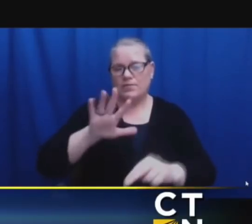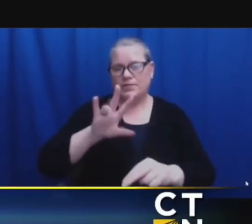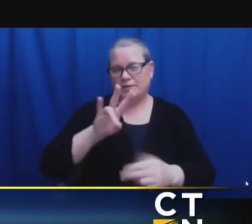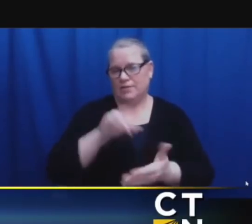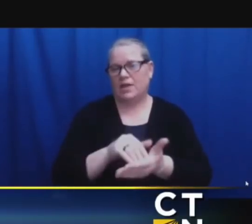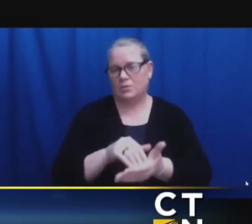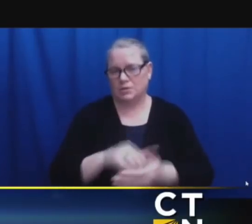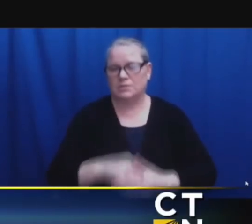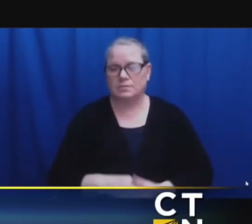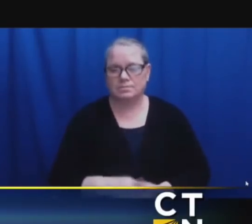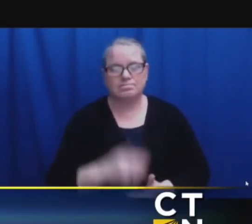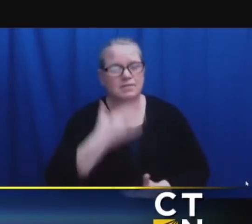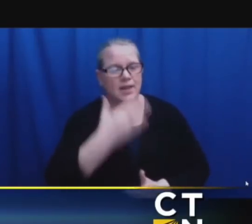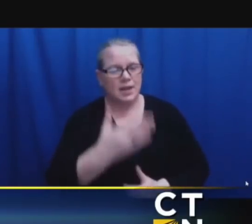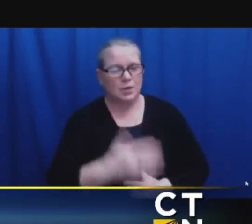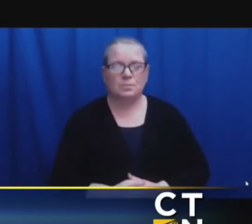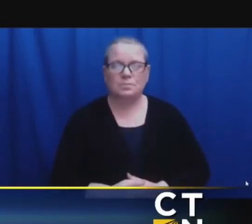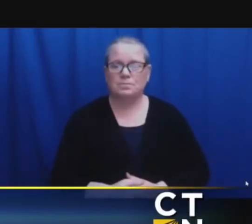That's all for me.